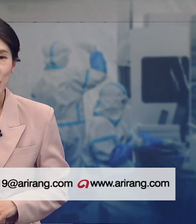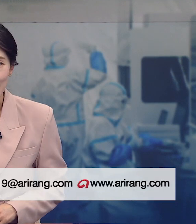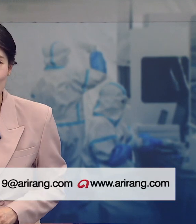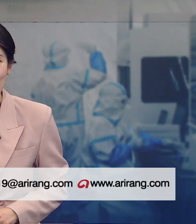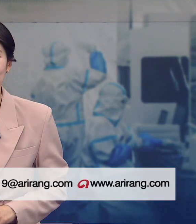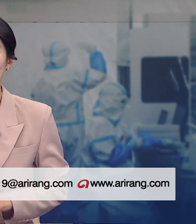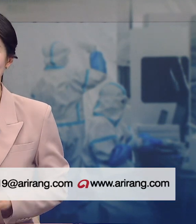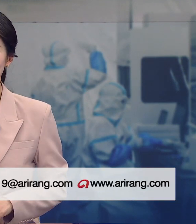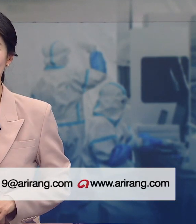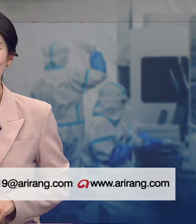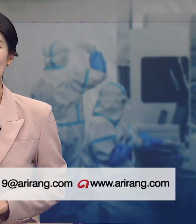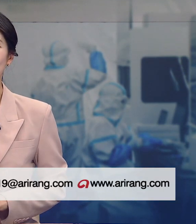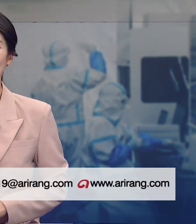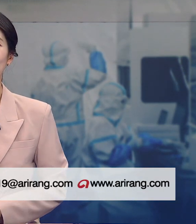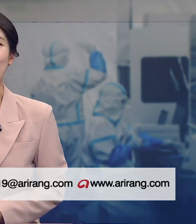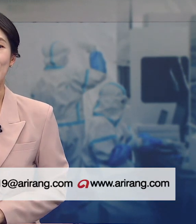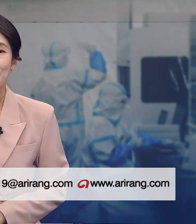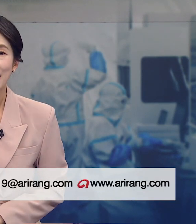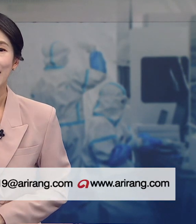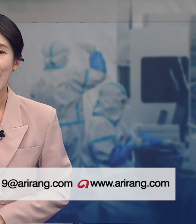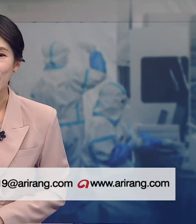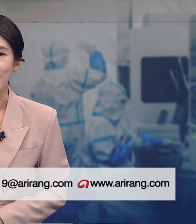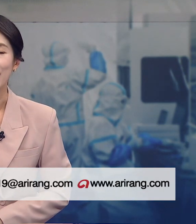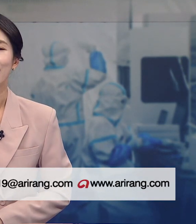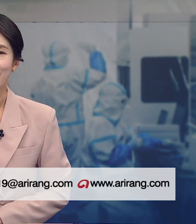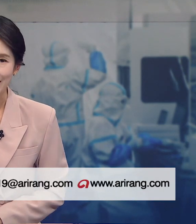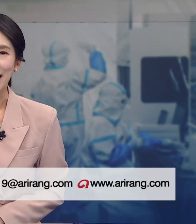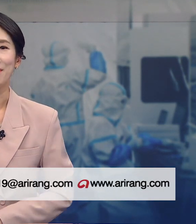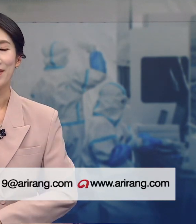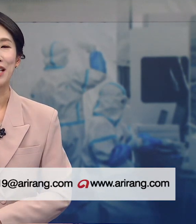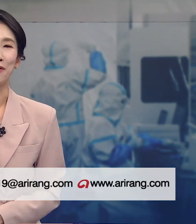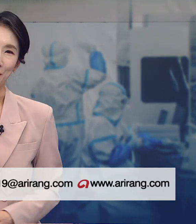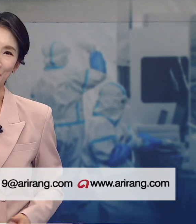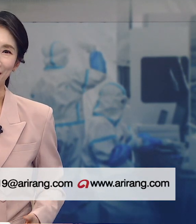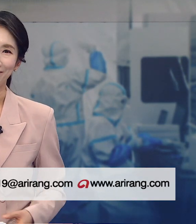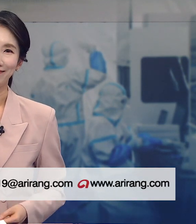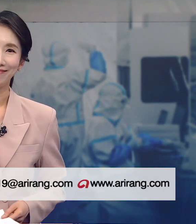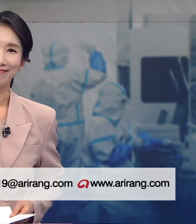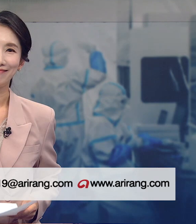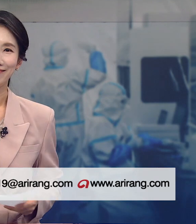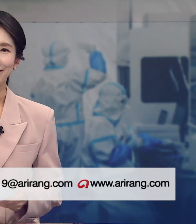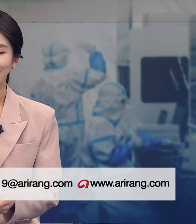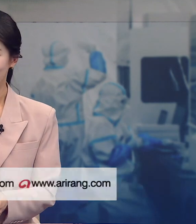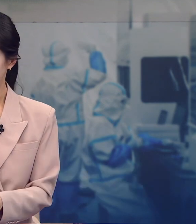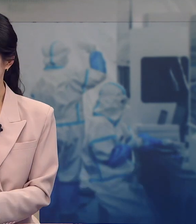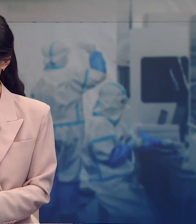change opportunity if commitment is followed by immediate action today. Thank you for watching.